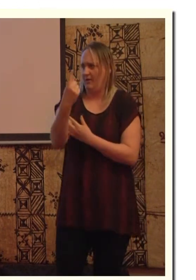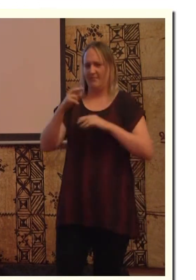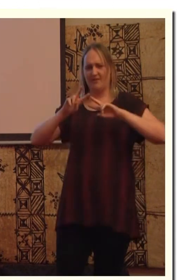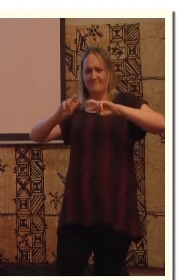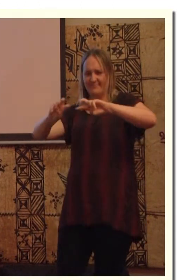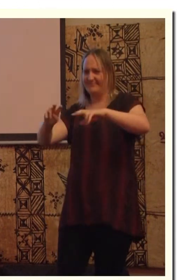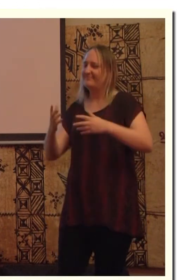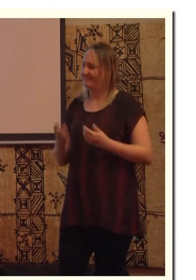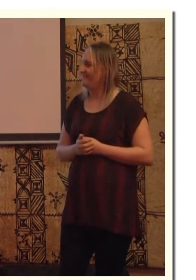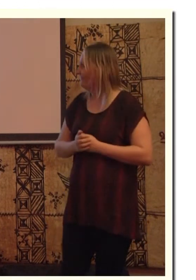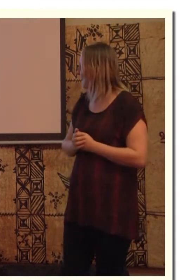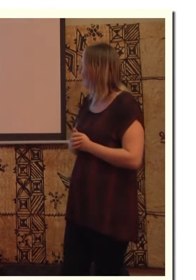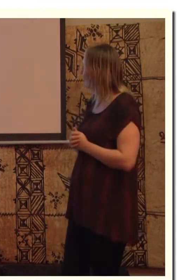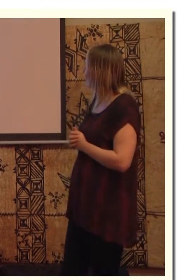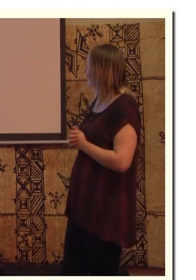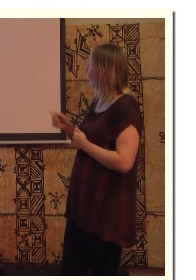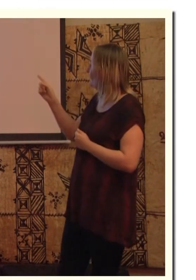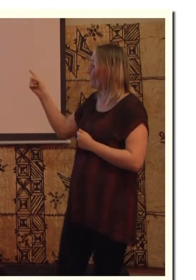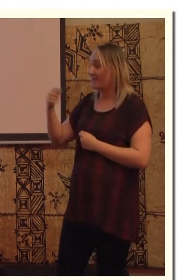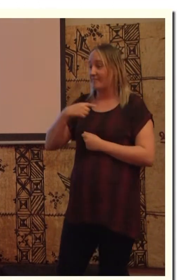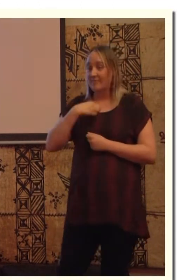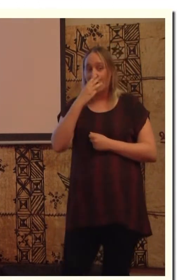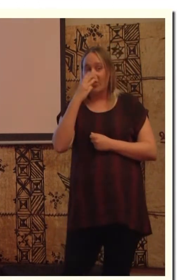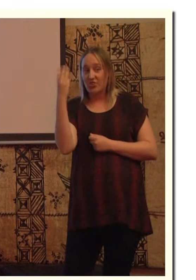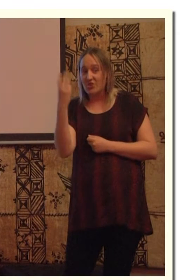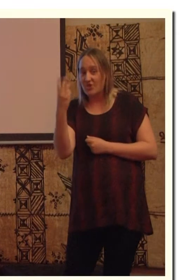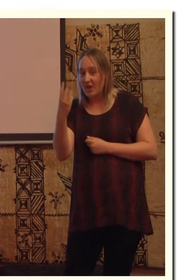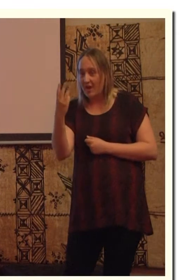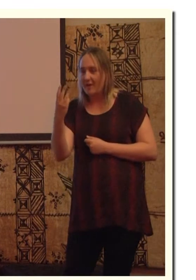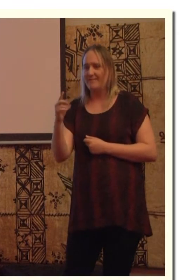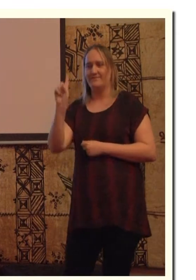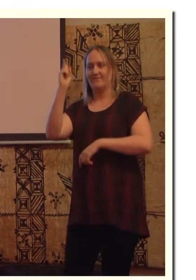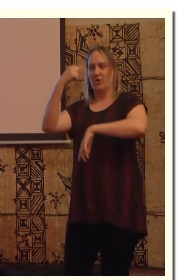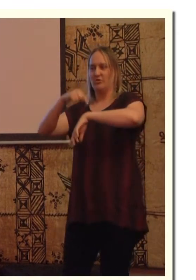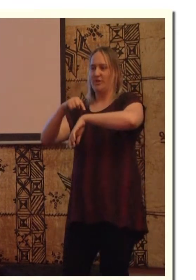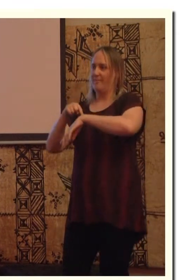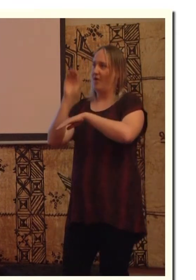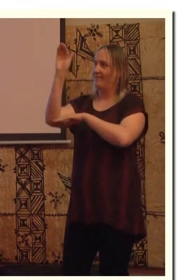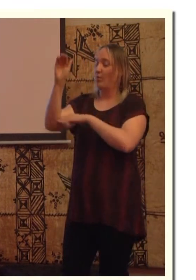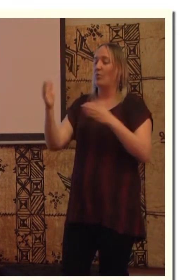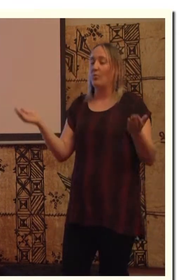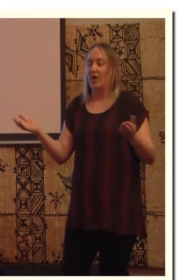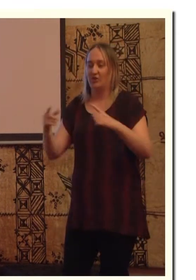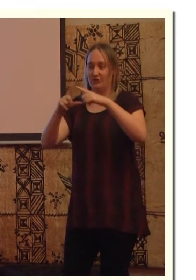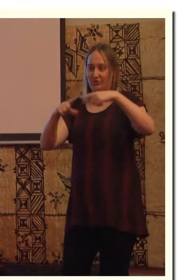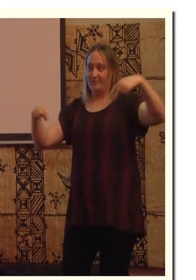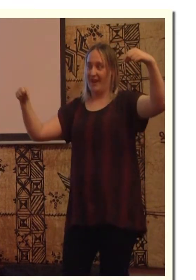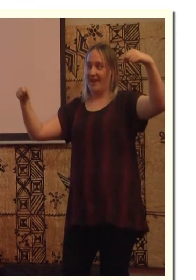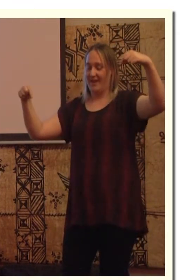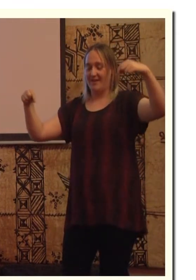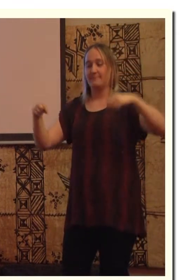was interesting to me. I love to go and see different places and to see things that are really interesting for